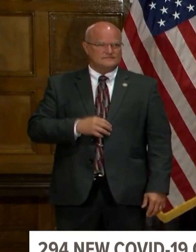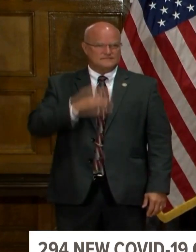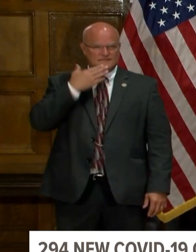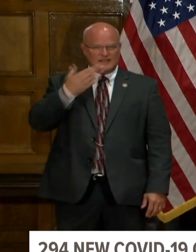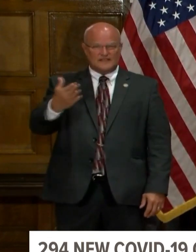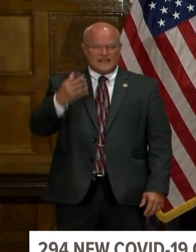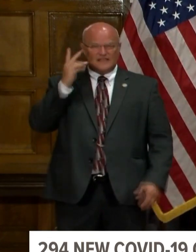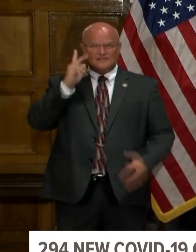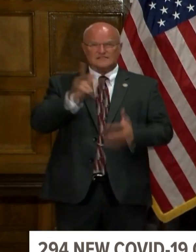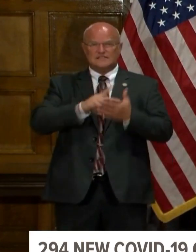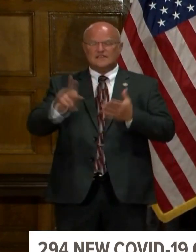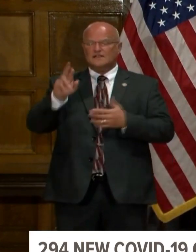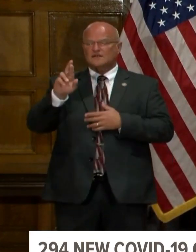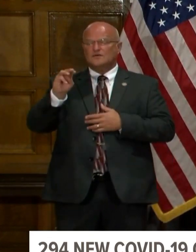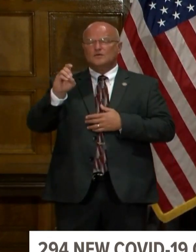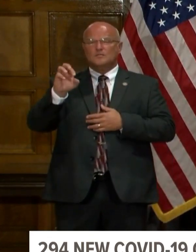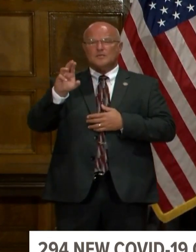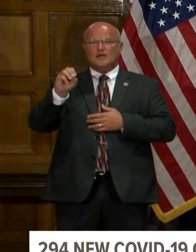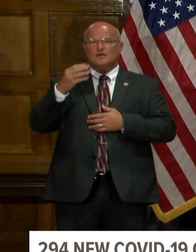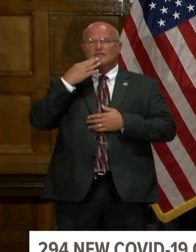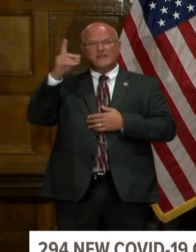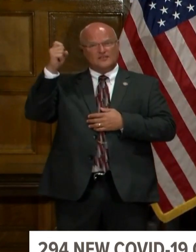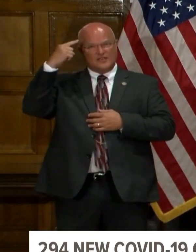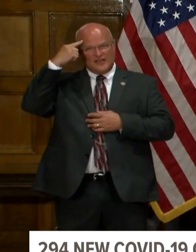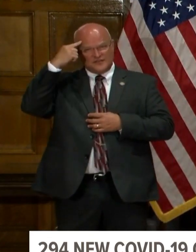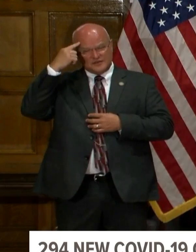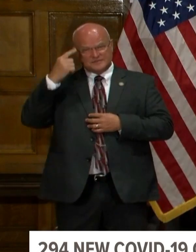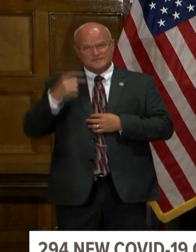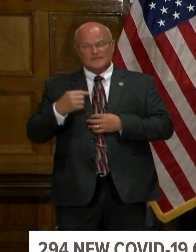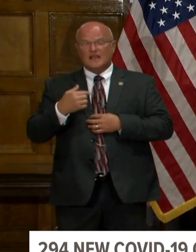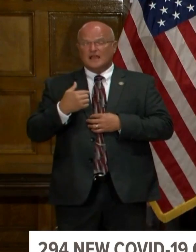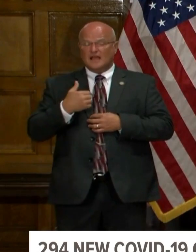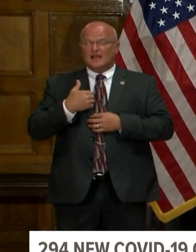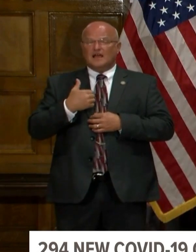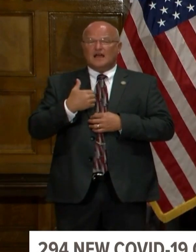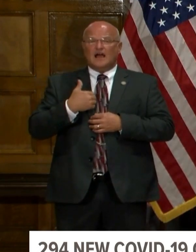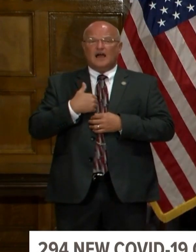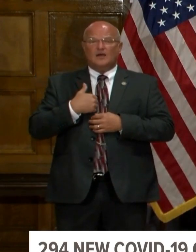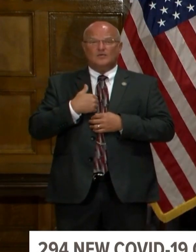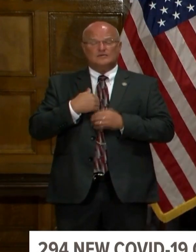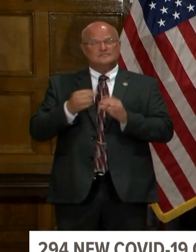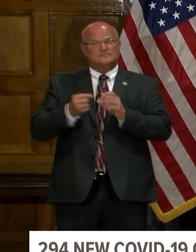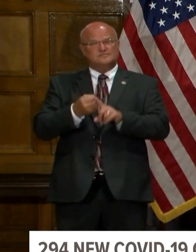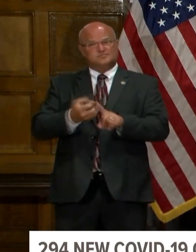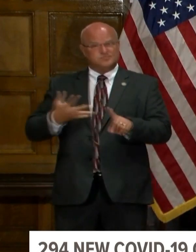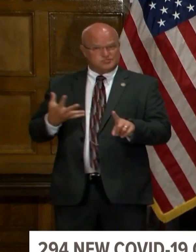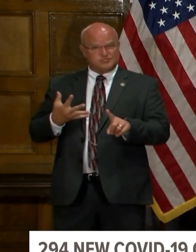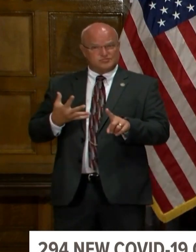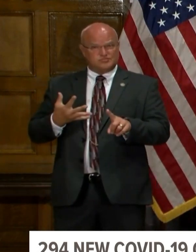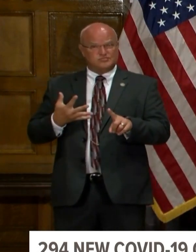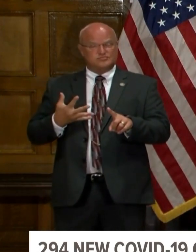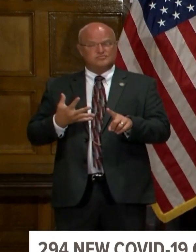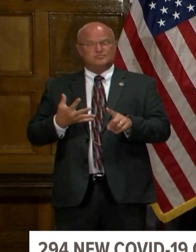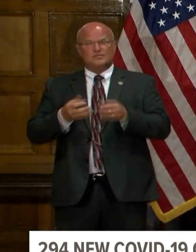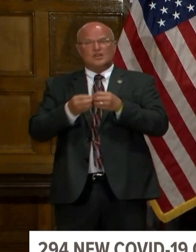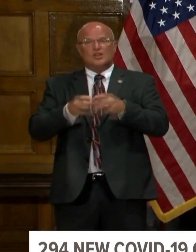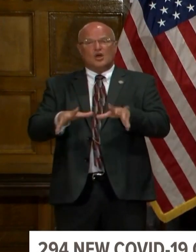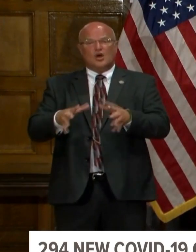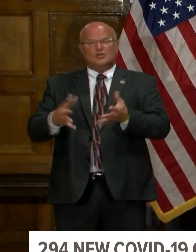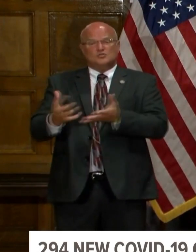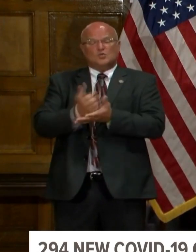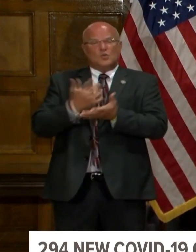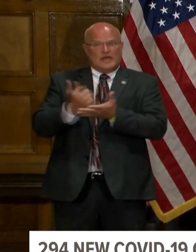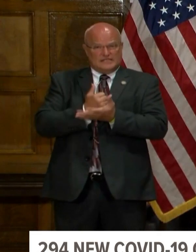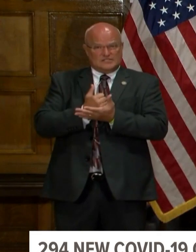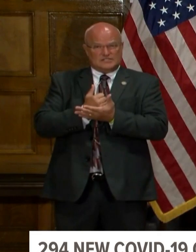Thank you, Secretary Romero, and thank you, Governor. And Governor, I will expound a little bit on the lost wages assistance